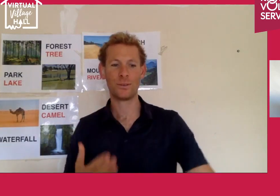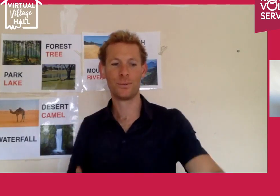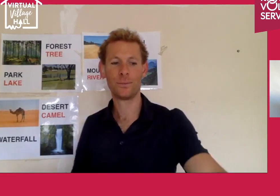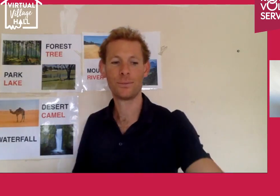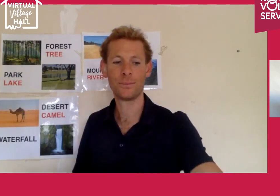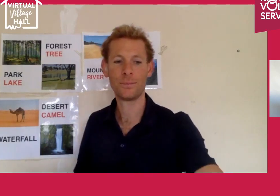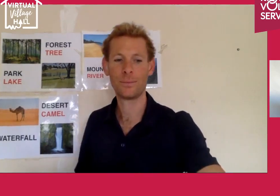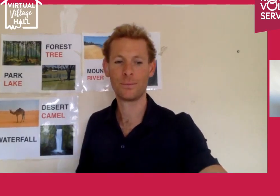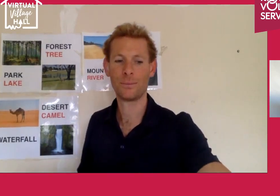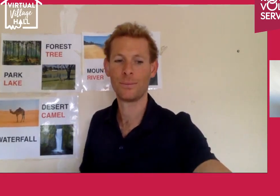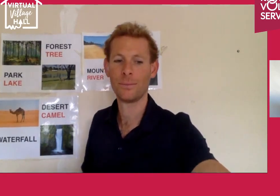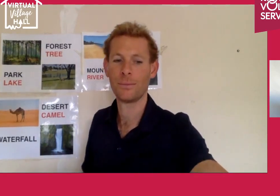thank you.